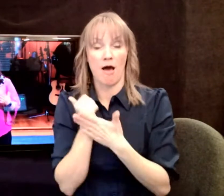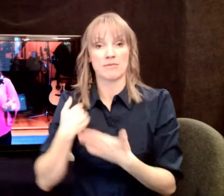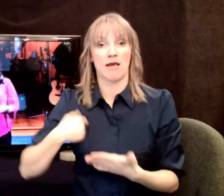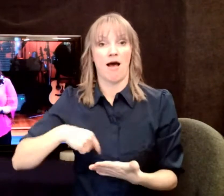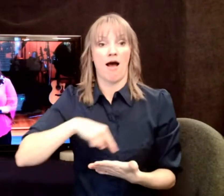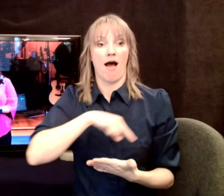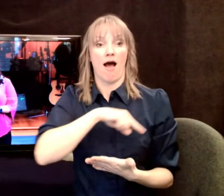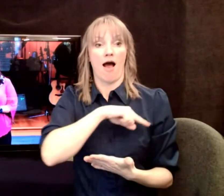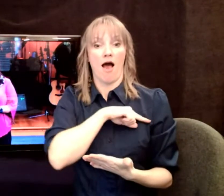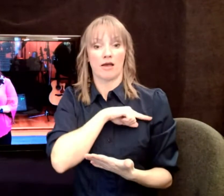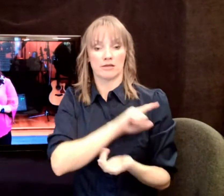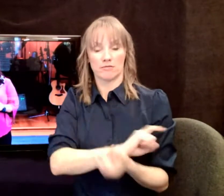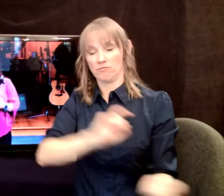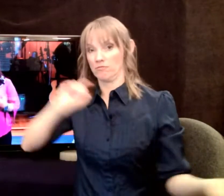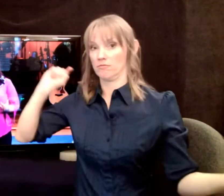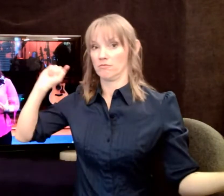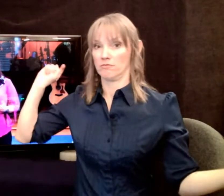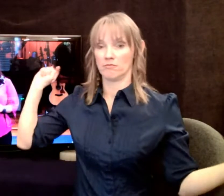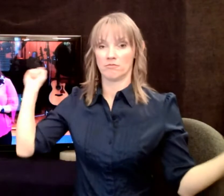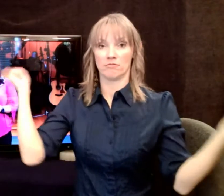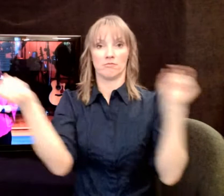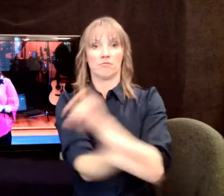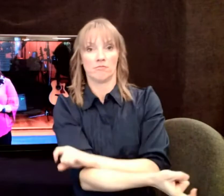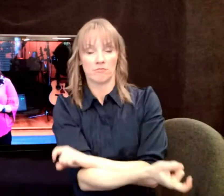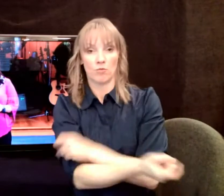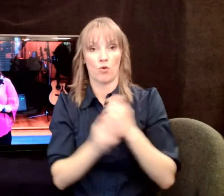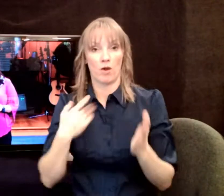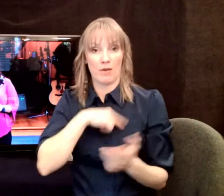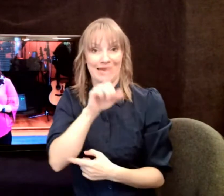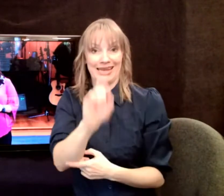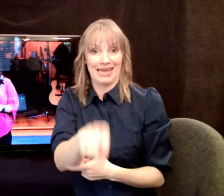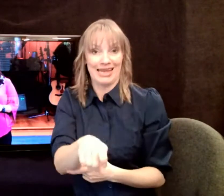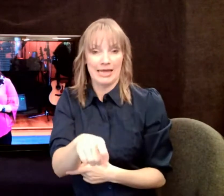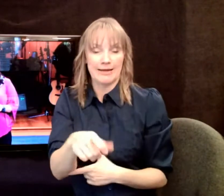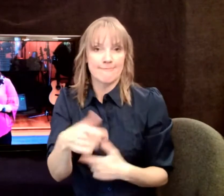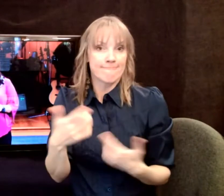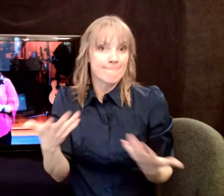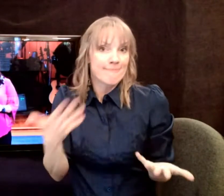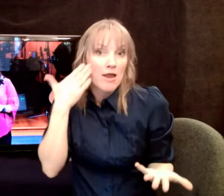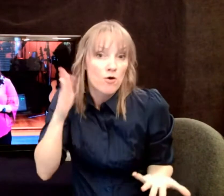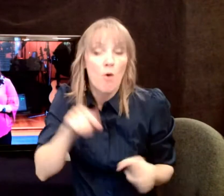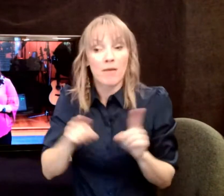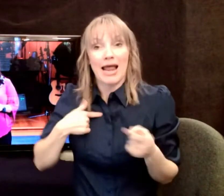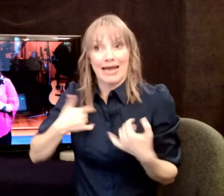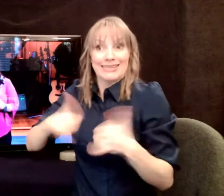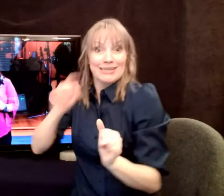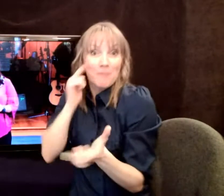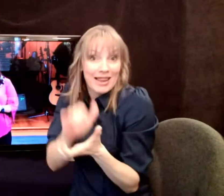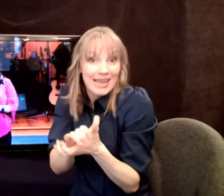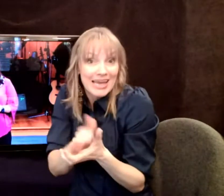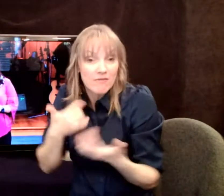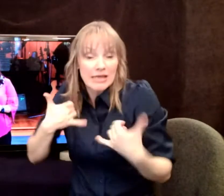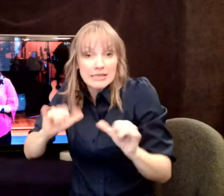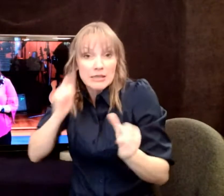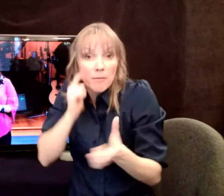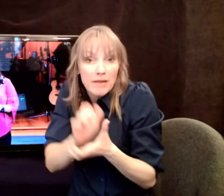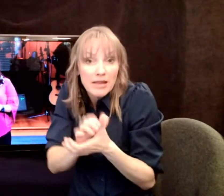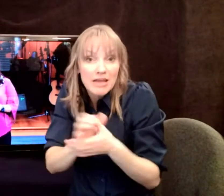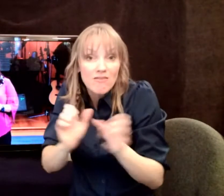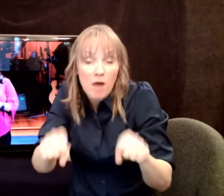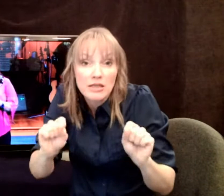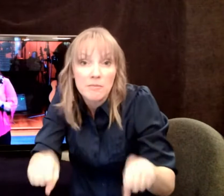the necessary shifts and evolve the way we need to evolve in. I believe in it. I believe in the possibility